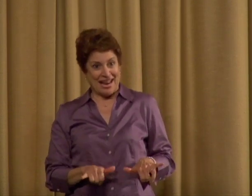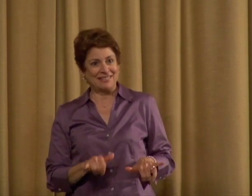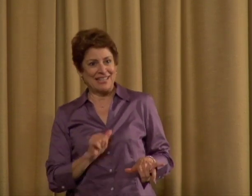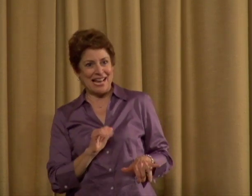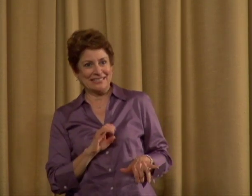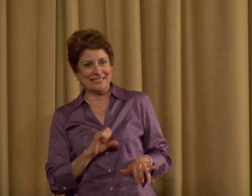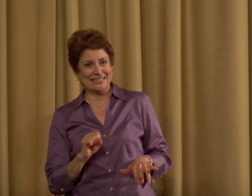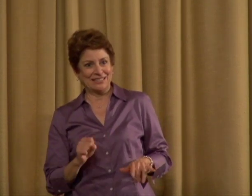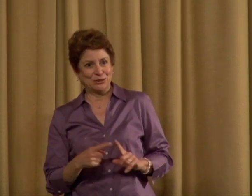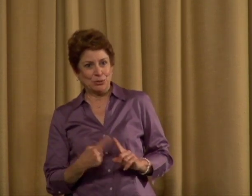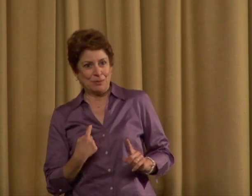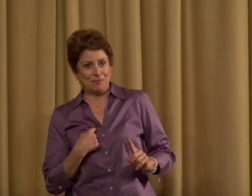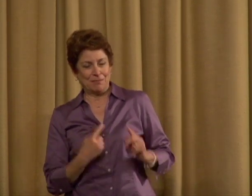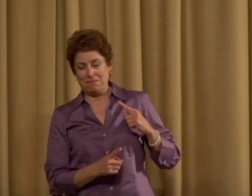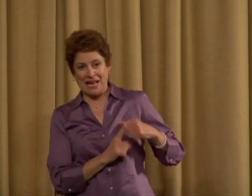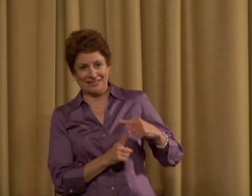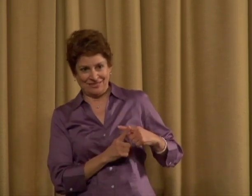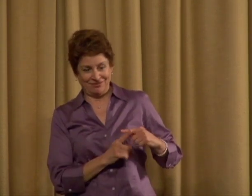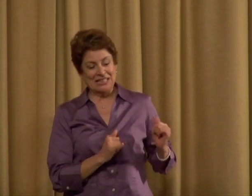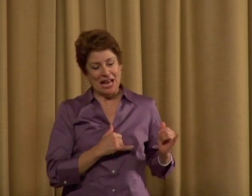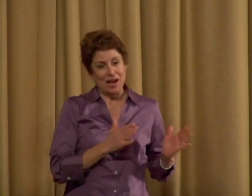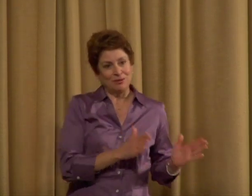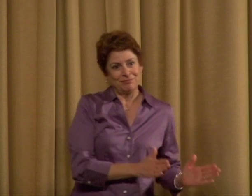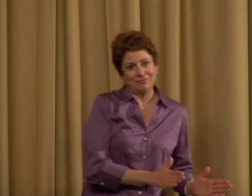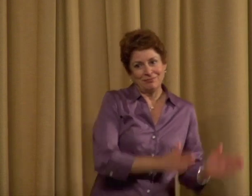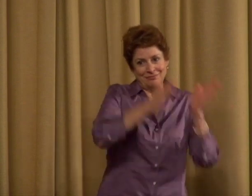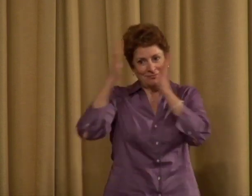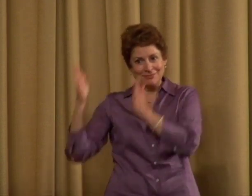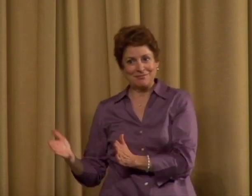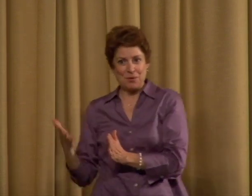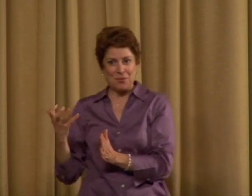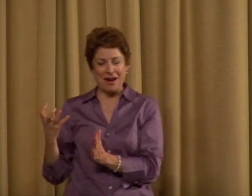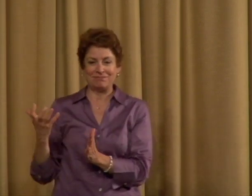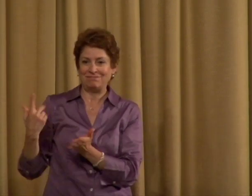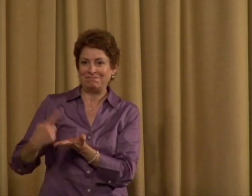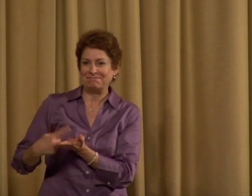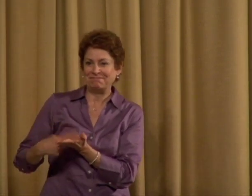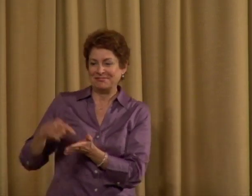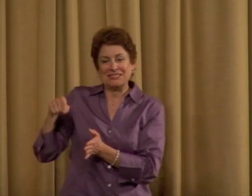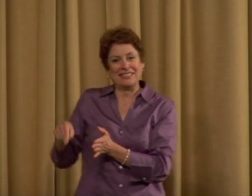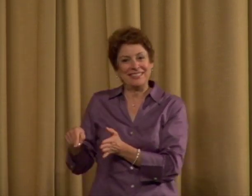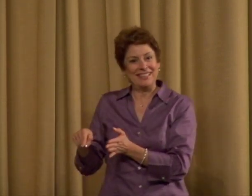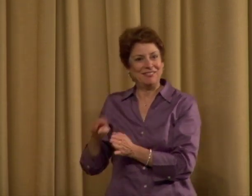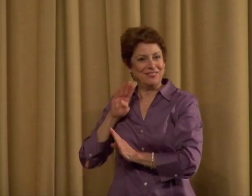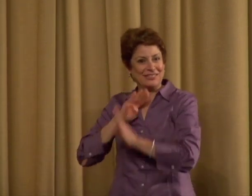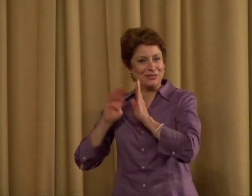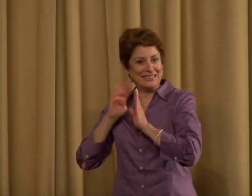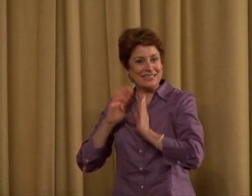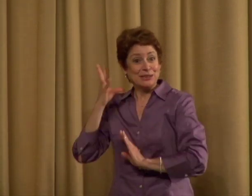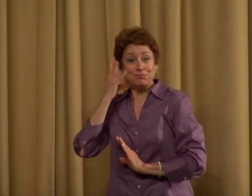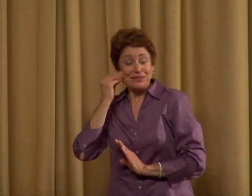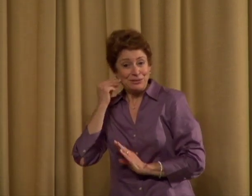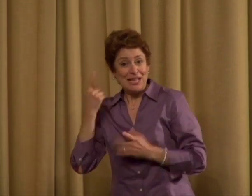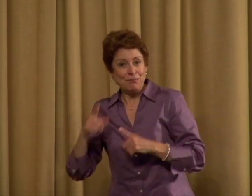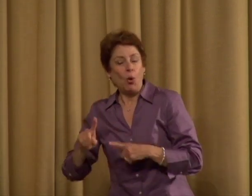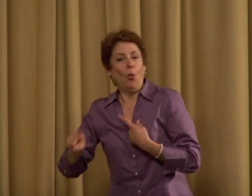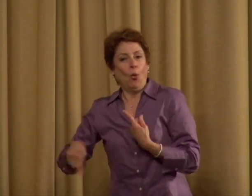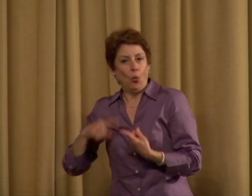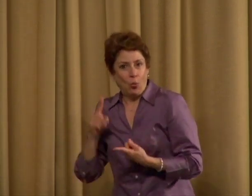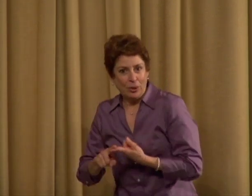years. So that, to me, is a very positive perspective of the access I experienced. And the frustrating